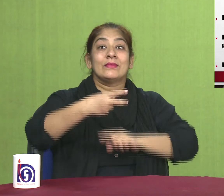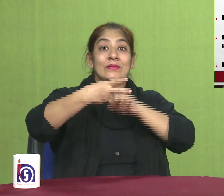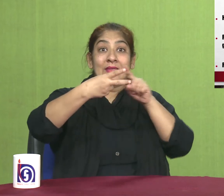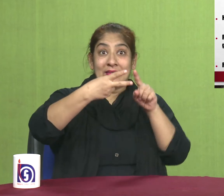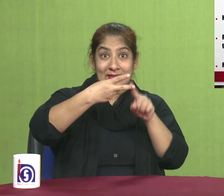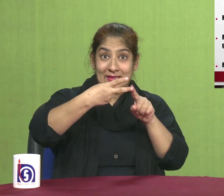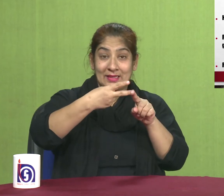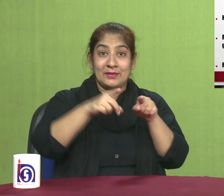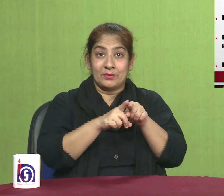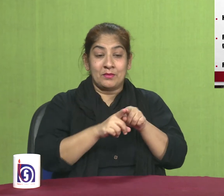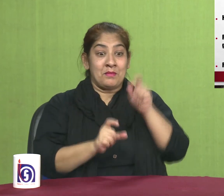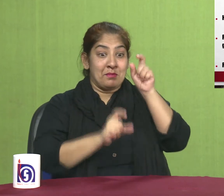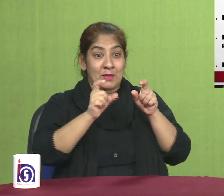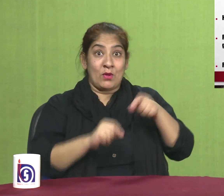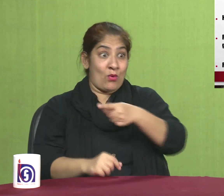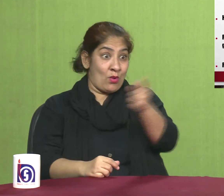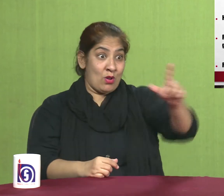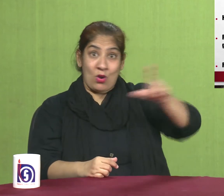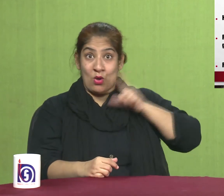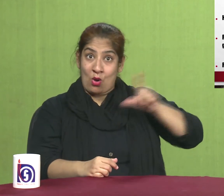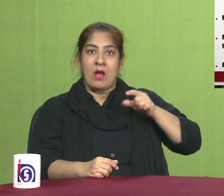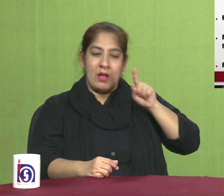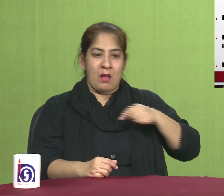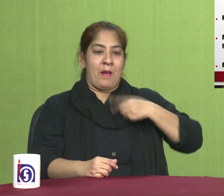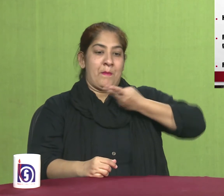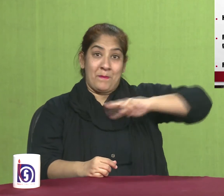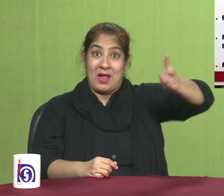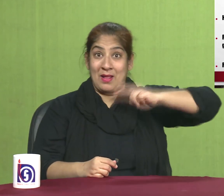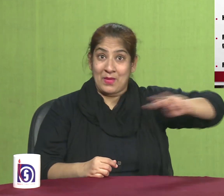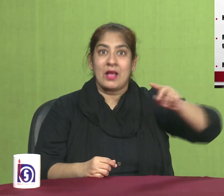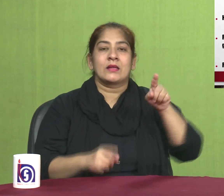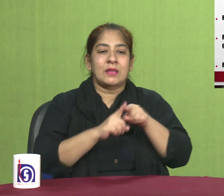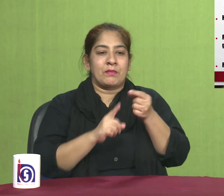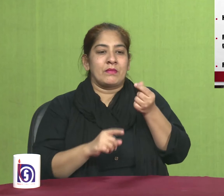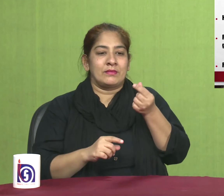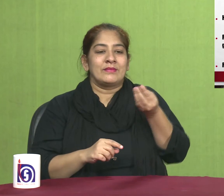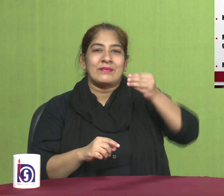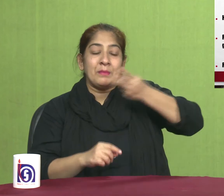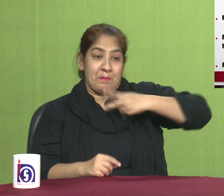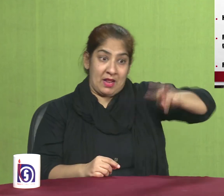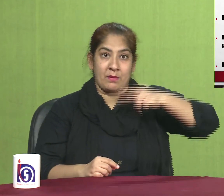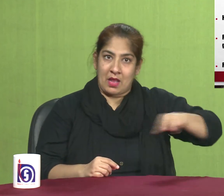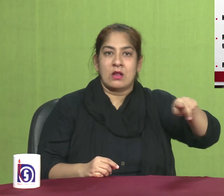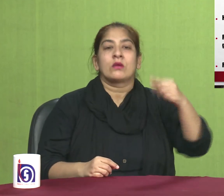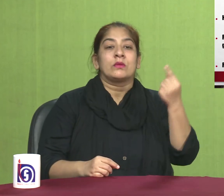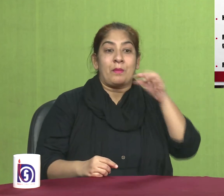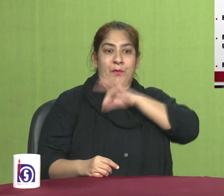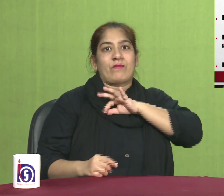The second point explains that when we raise funds with